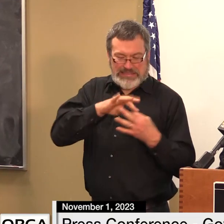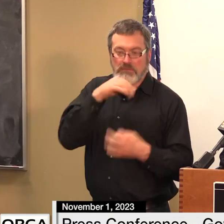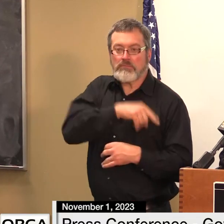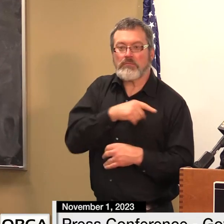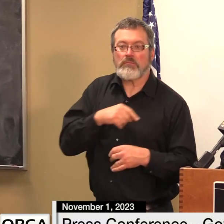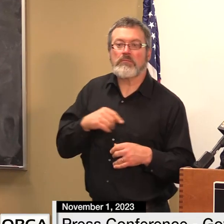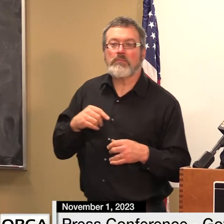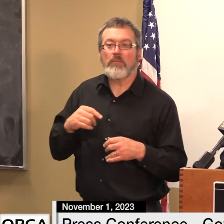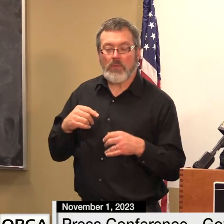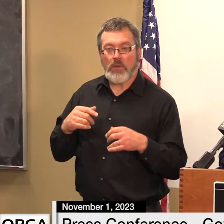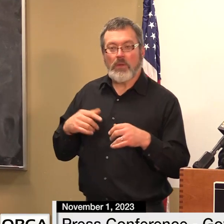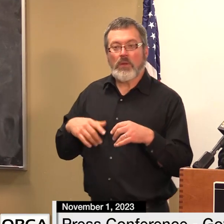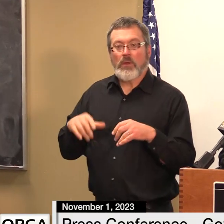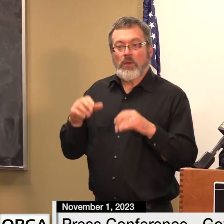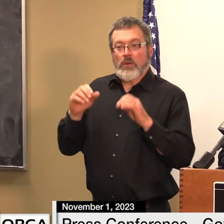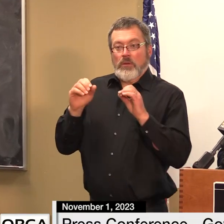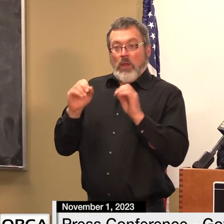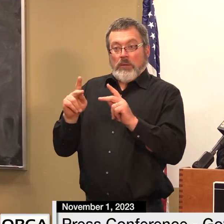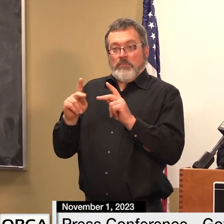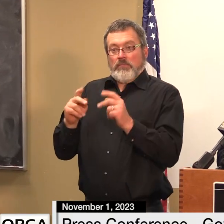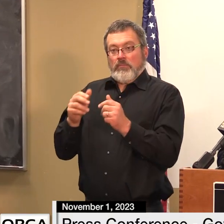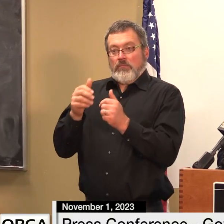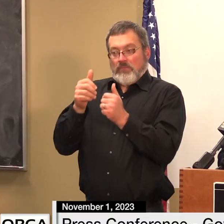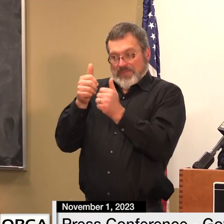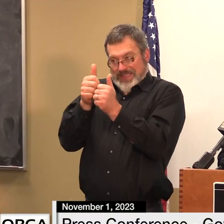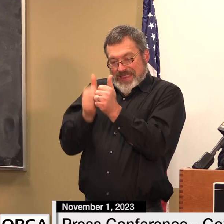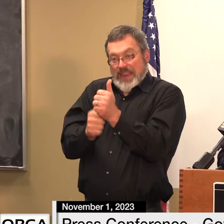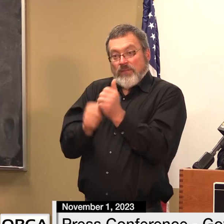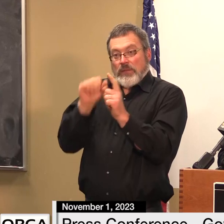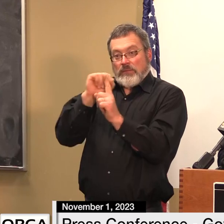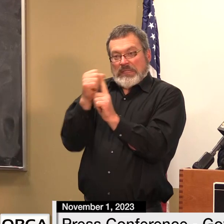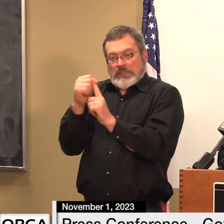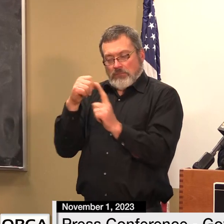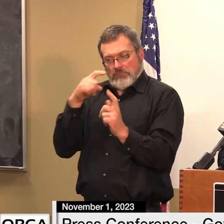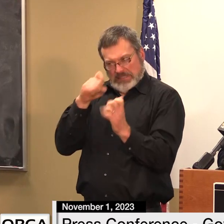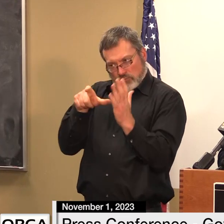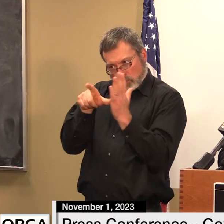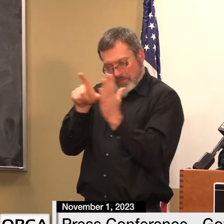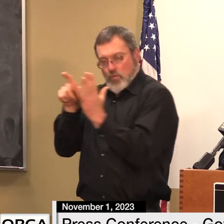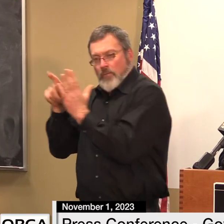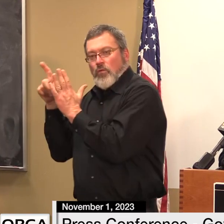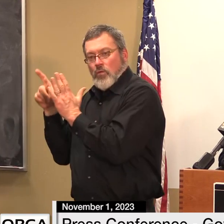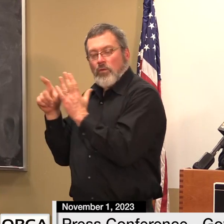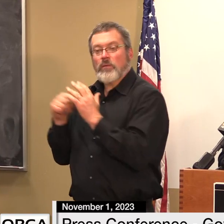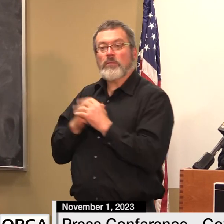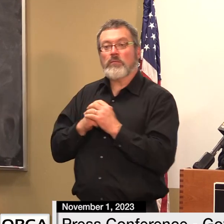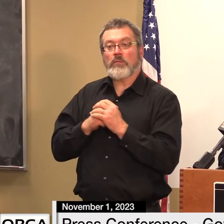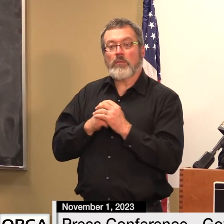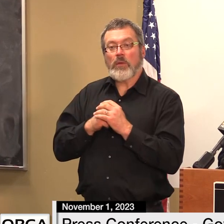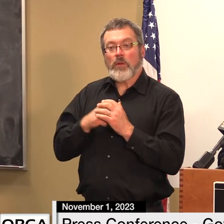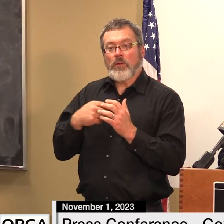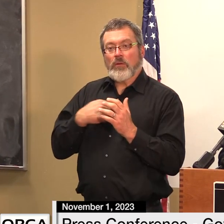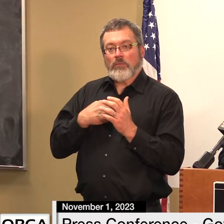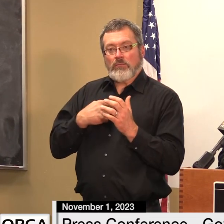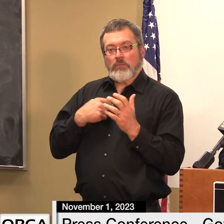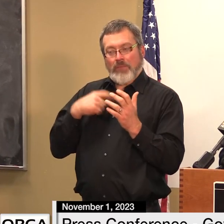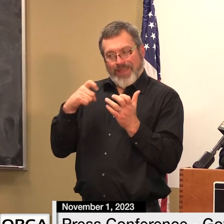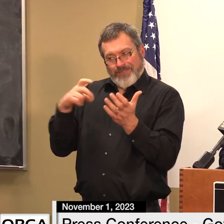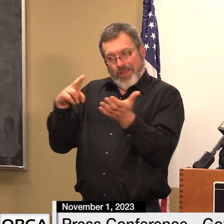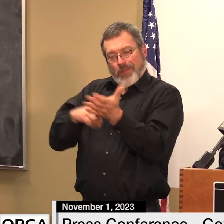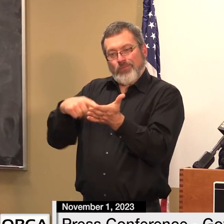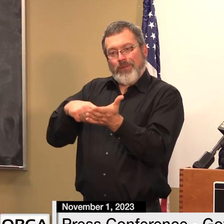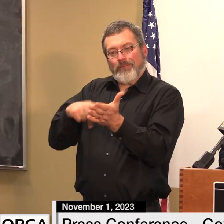I'll just start by saying that every case was reviewed. We have a contract that we have to adhere by with the